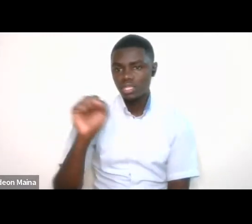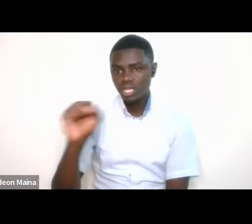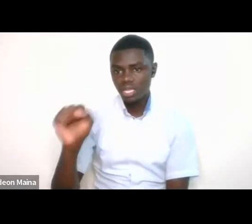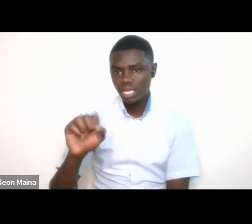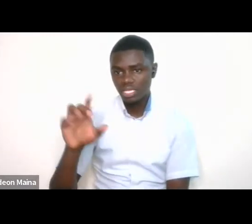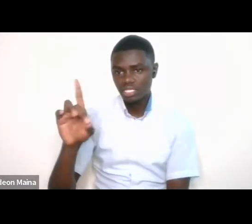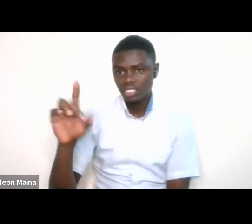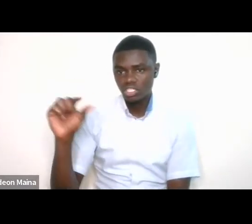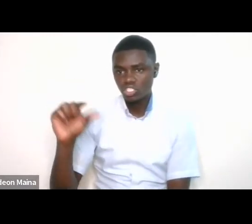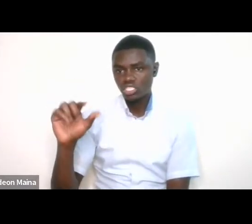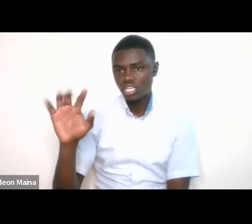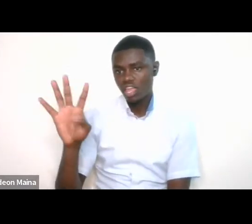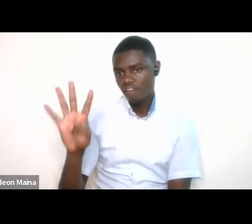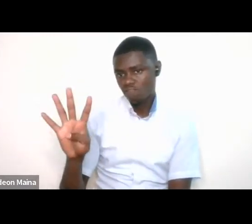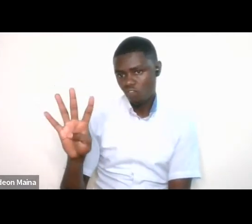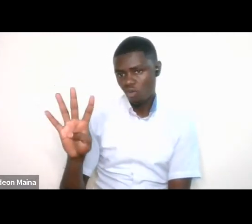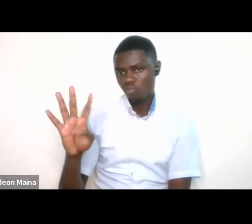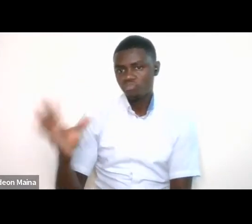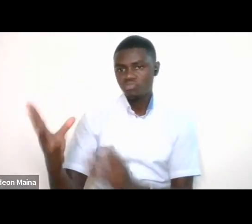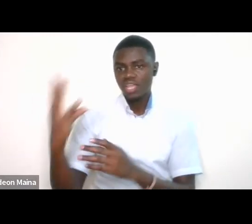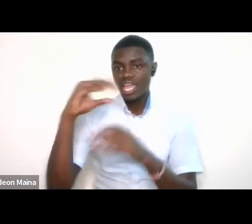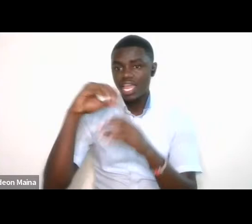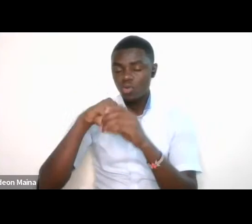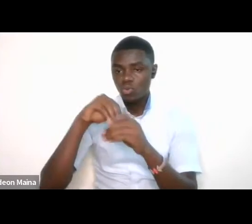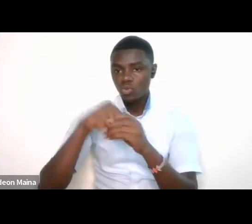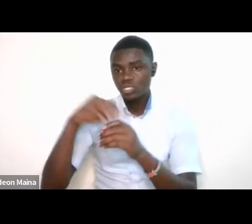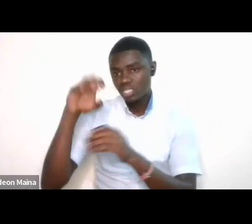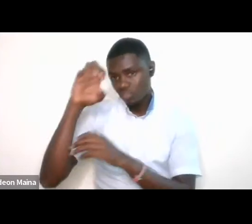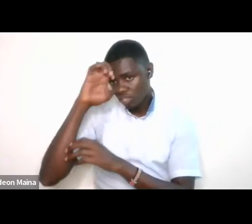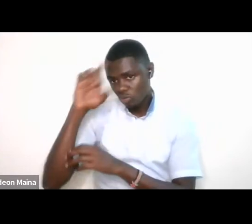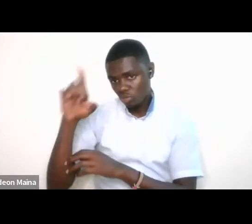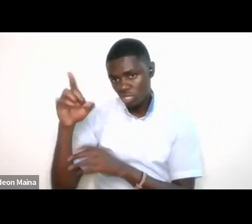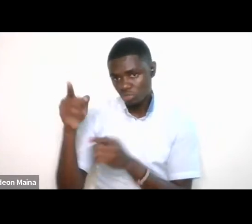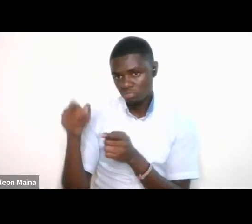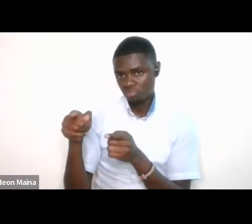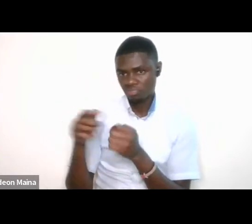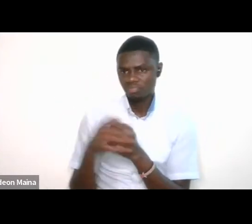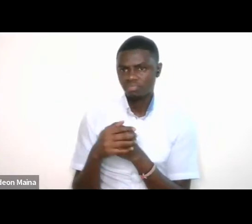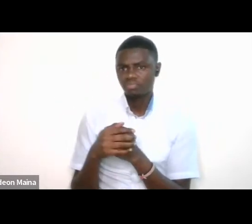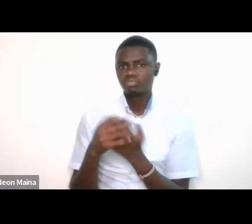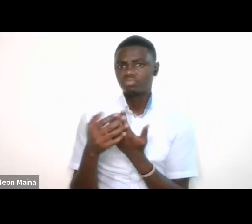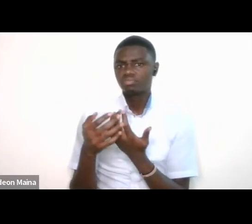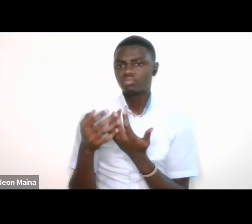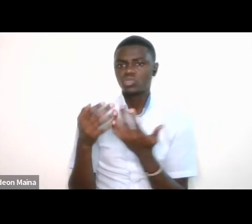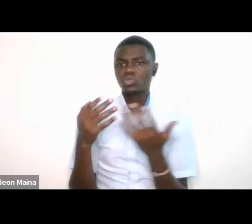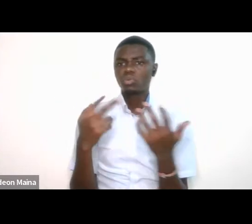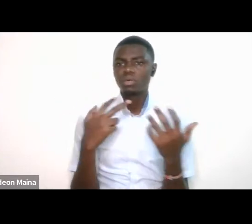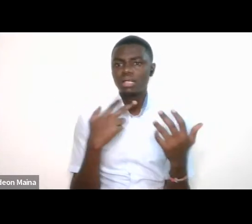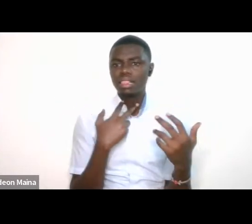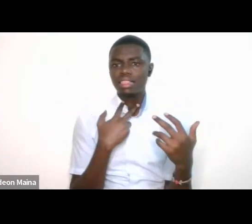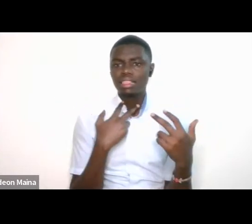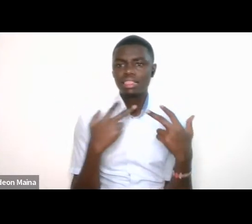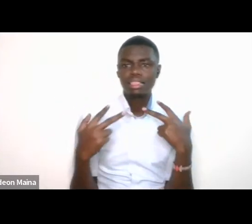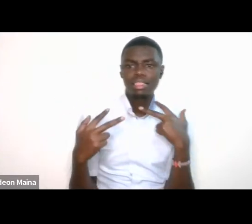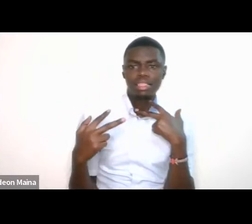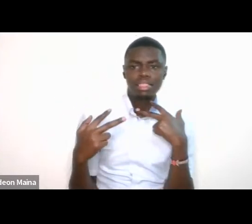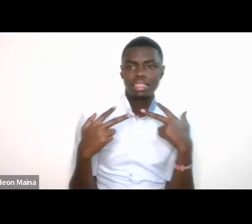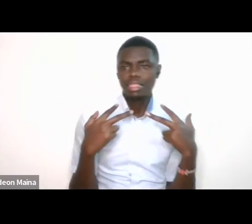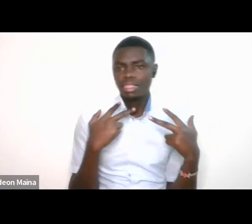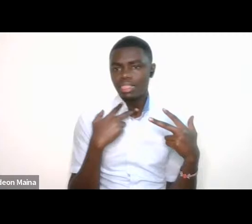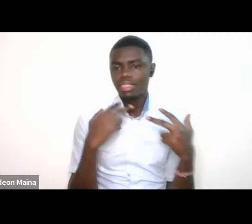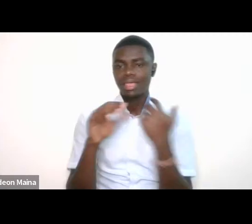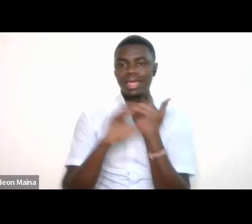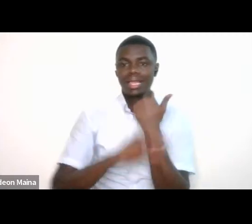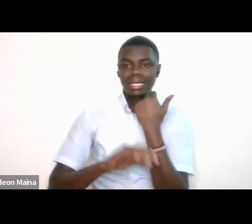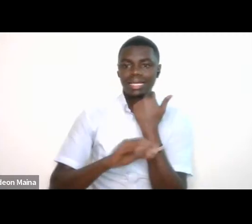4 is inclusive education. What are the constraints that countries are experiencing